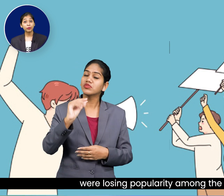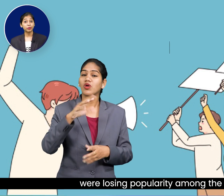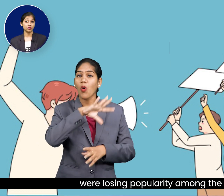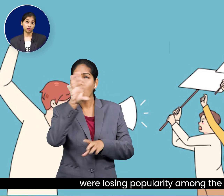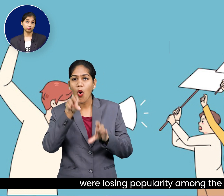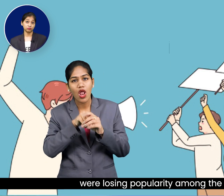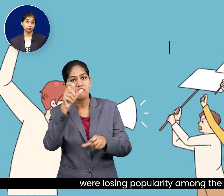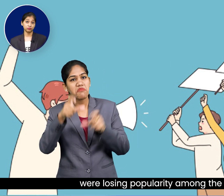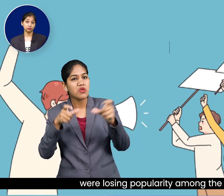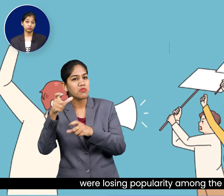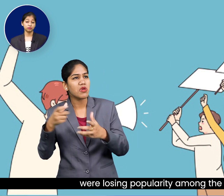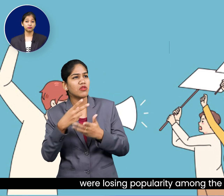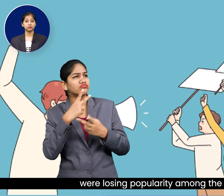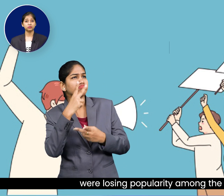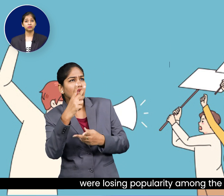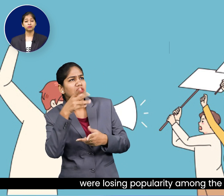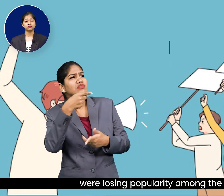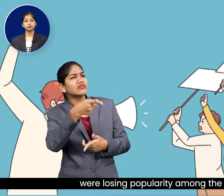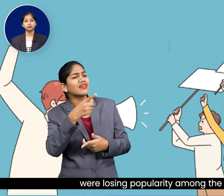the people.